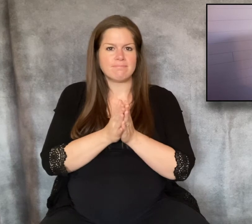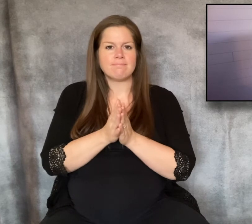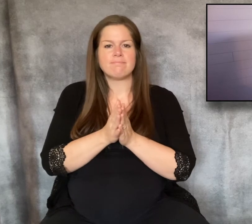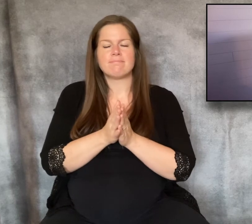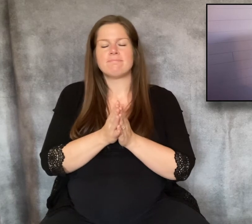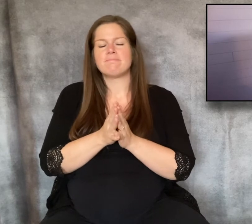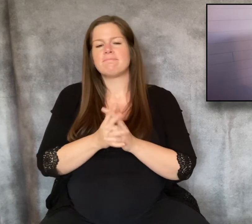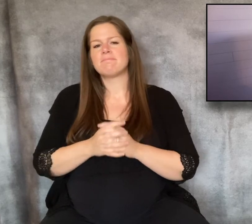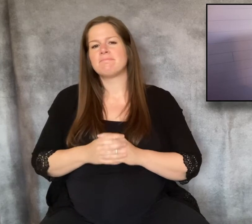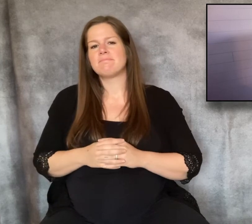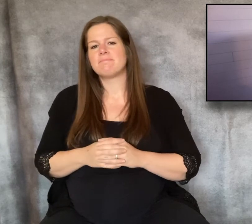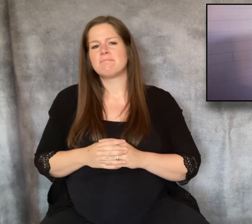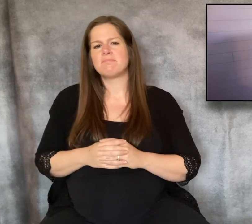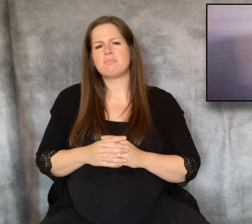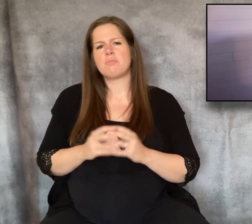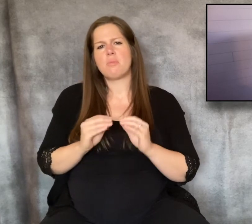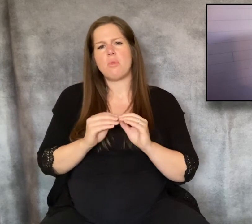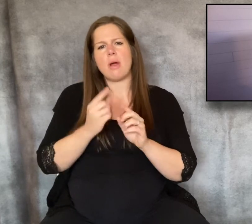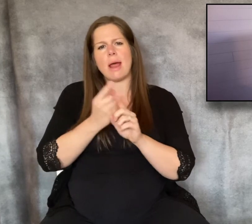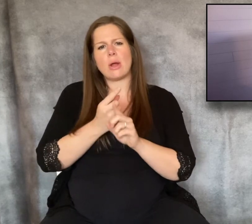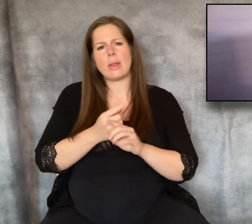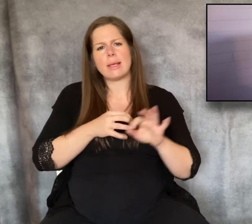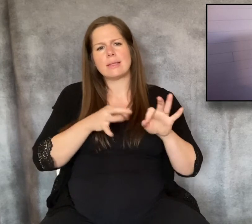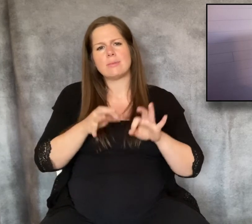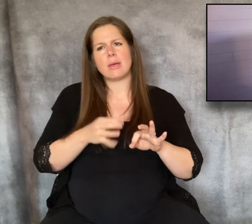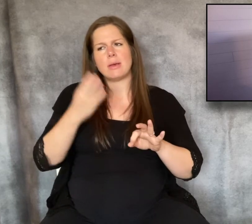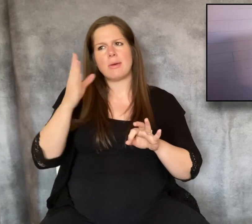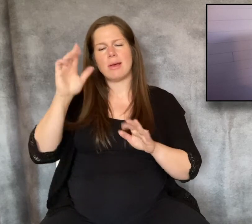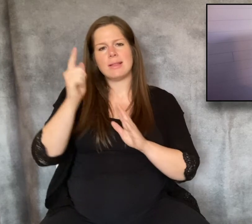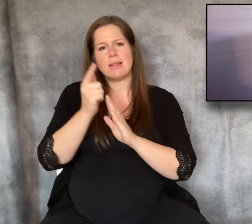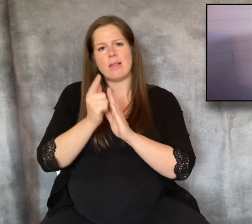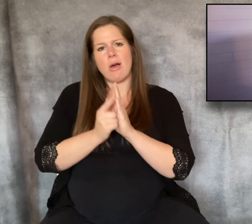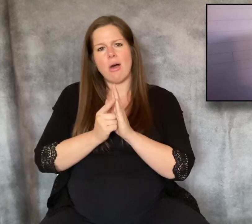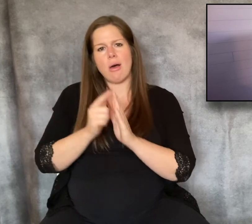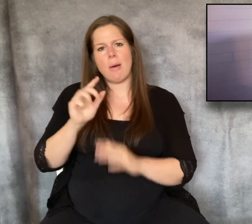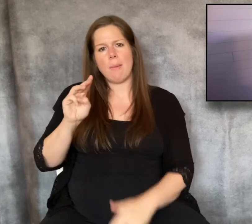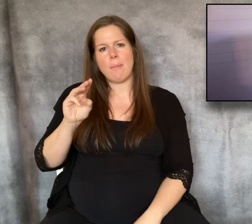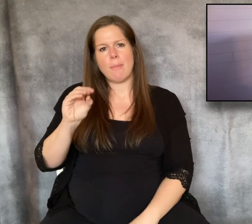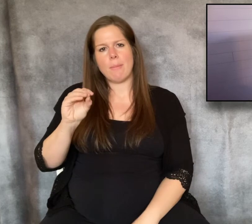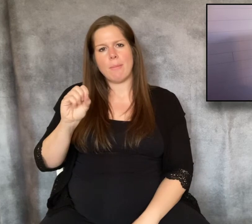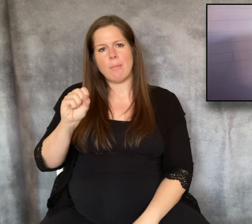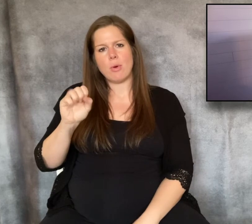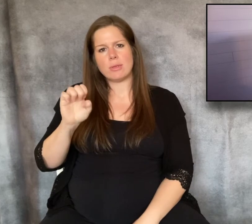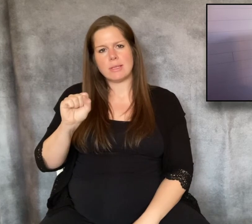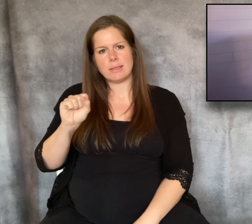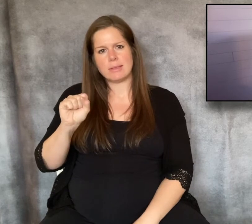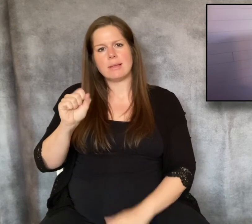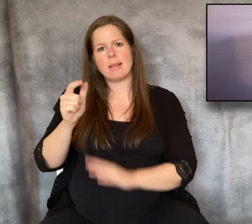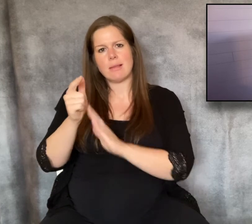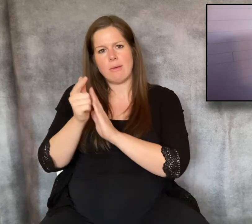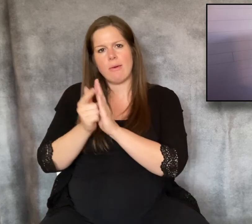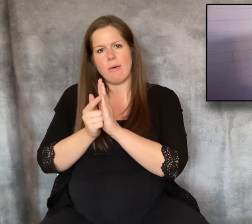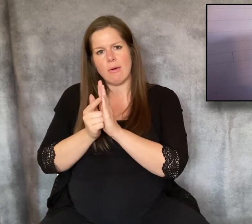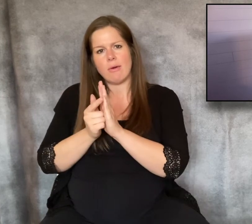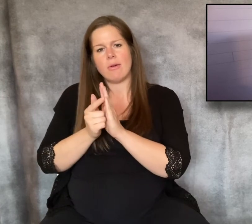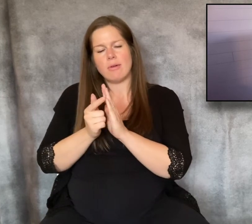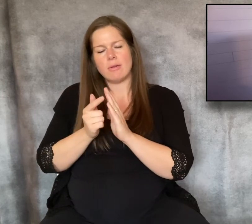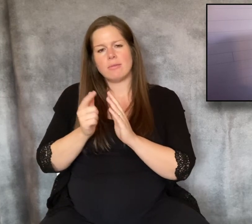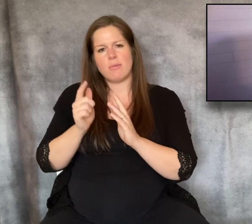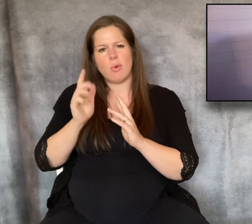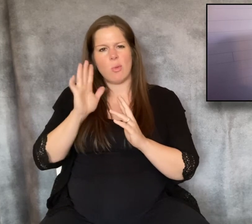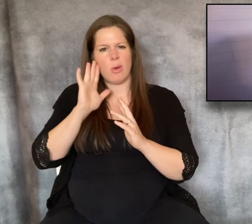of God's law and the Mosaic law and creation, and he brings everything together here in